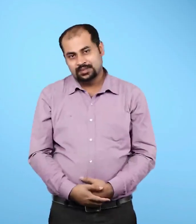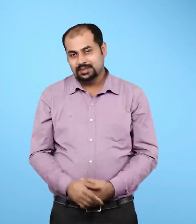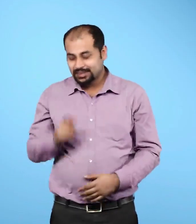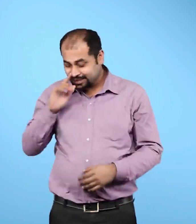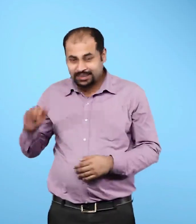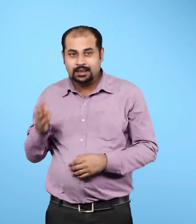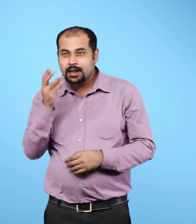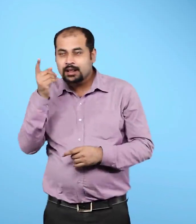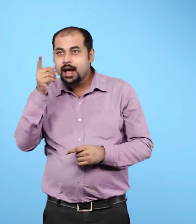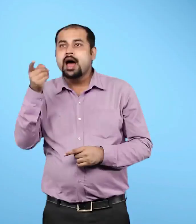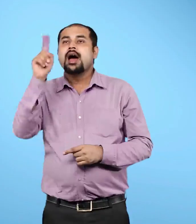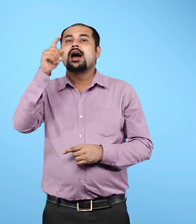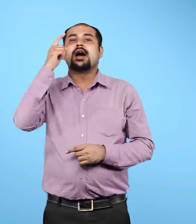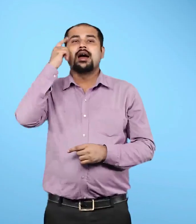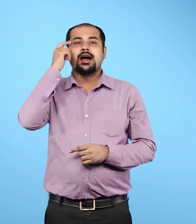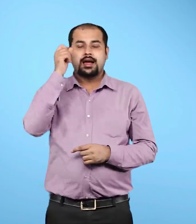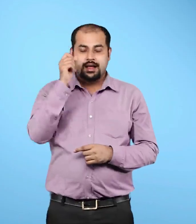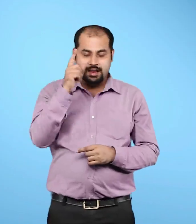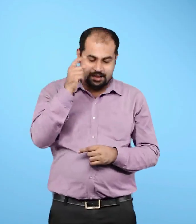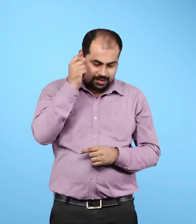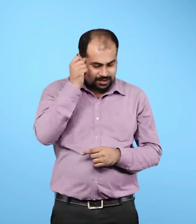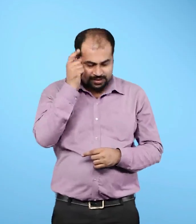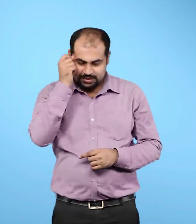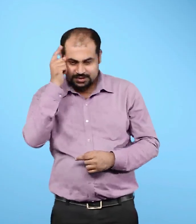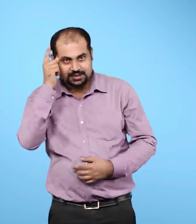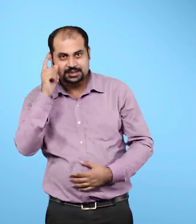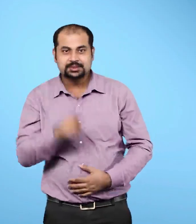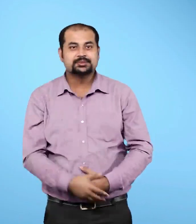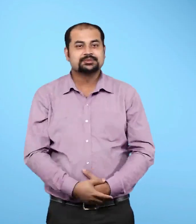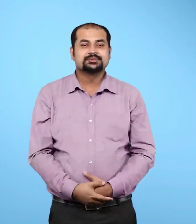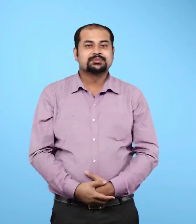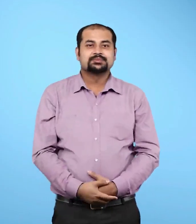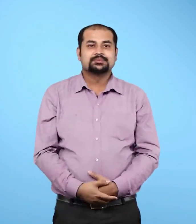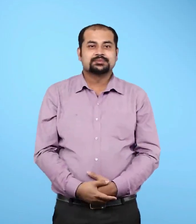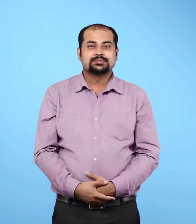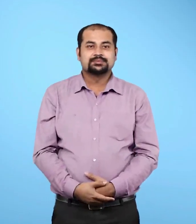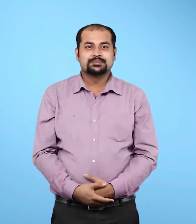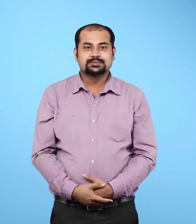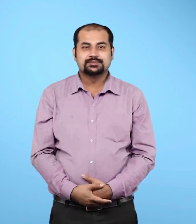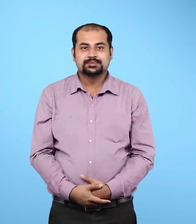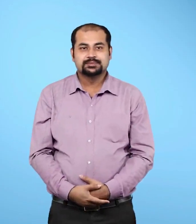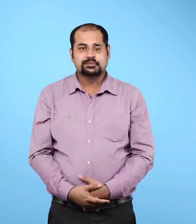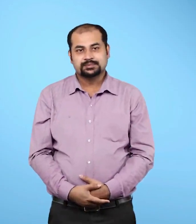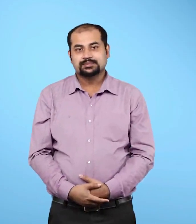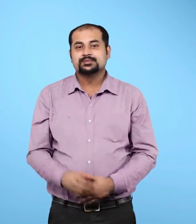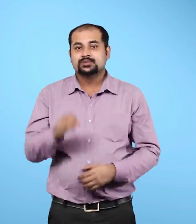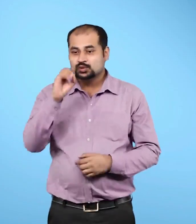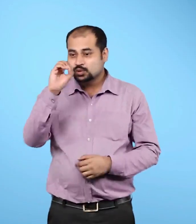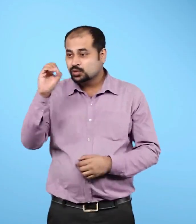The girl is standing below this and saying, I put the coins together. There are